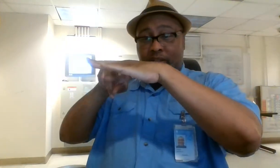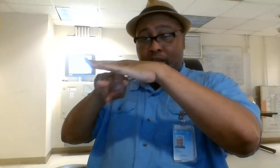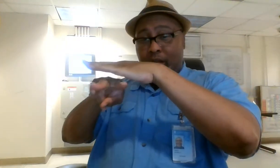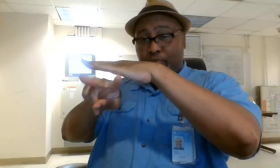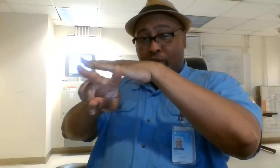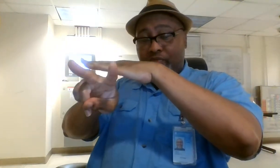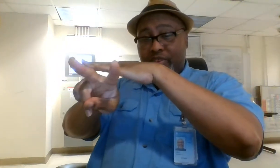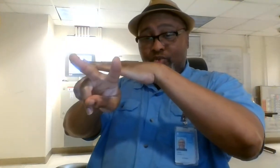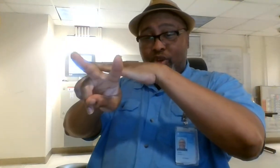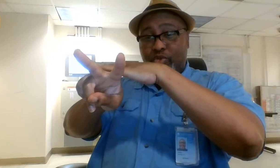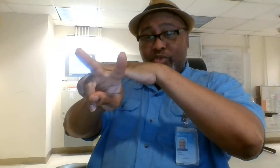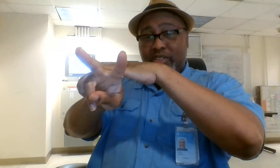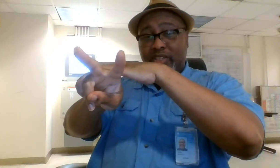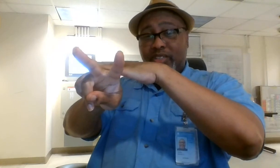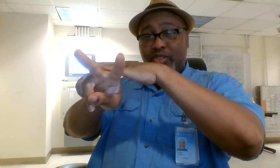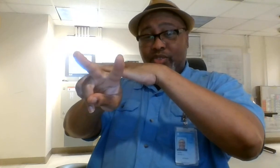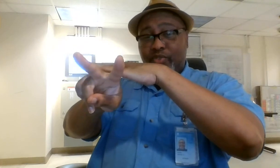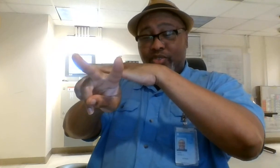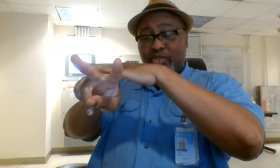A prophet. one. looks. Into the future.